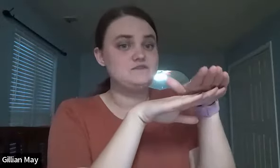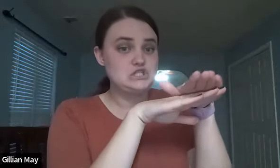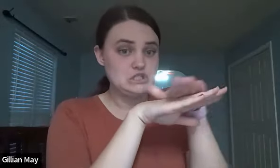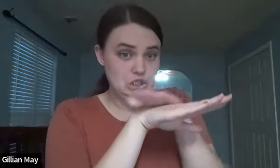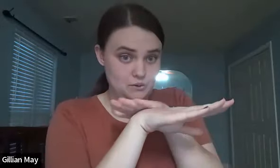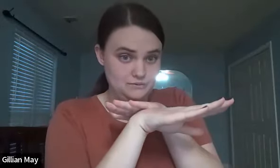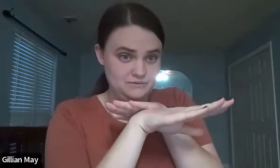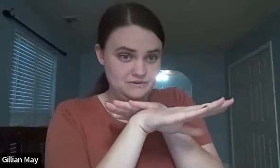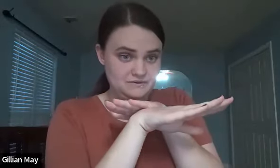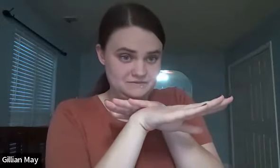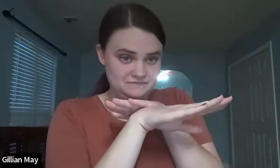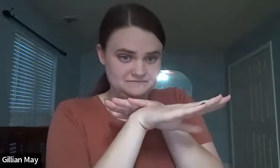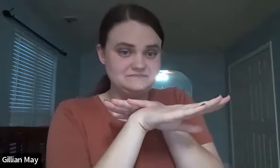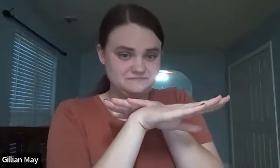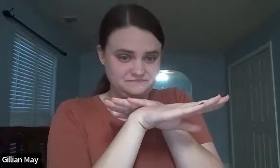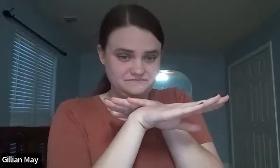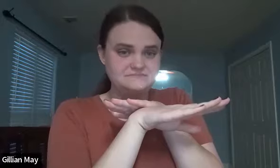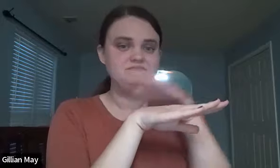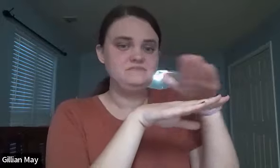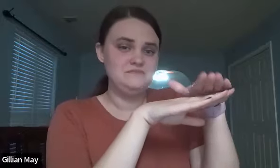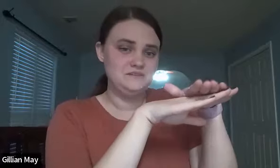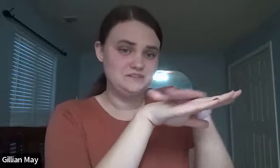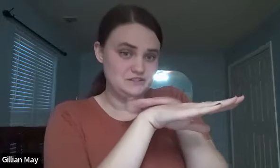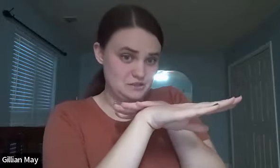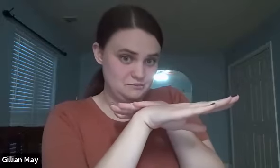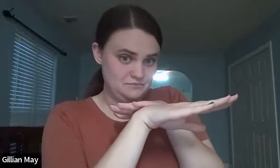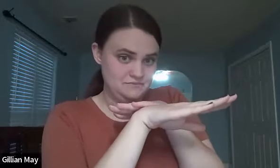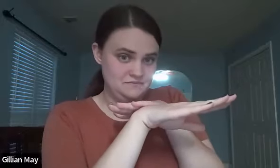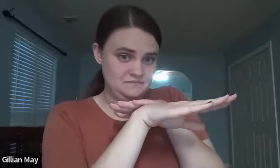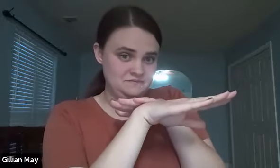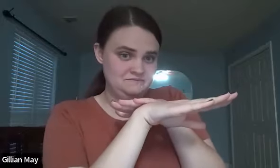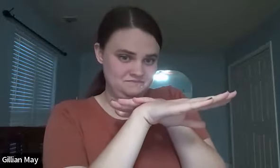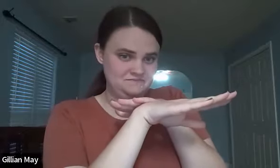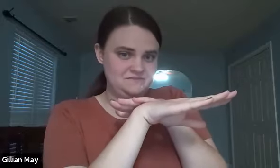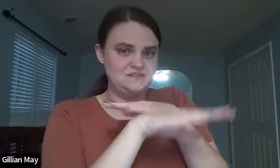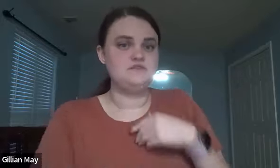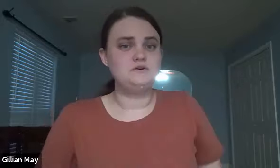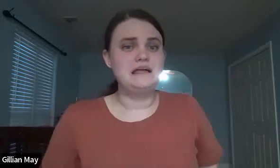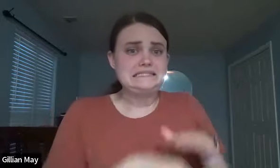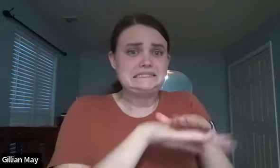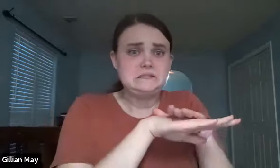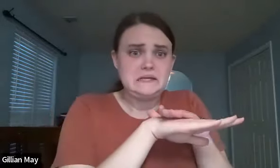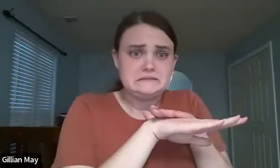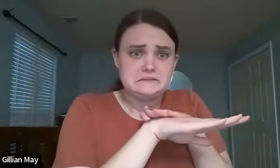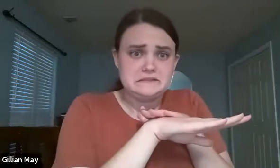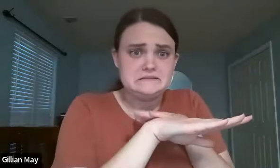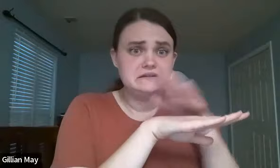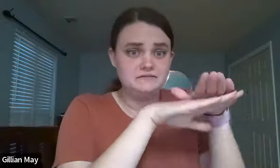for slow. Mm-hmm. Slow. So if you're like, slow down, slow down, slow down,